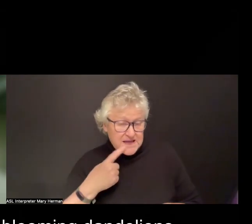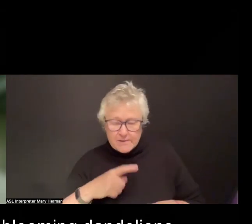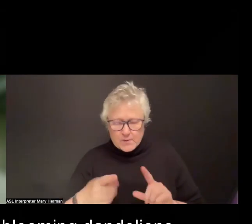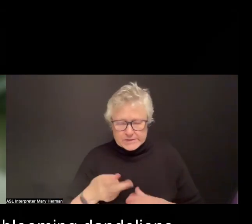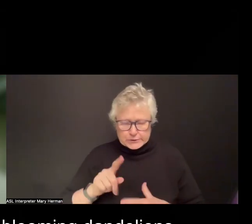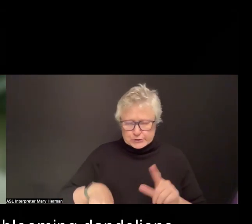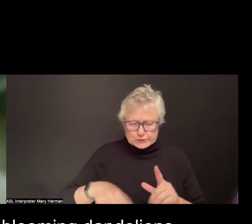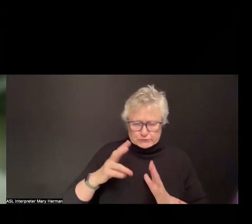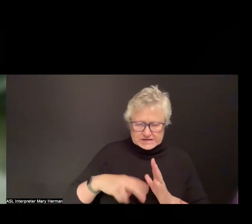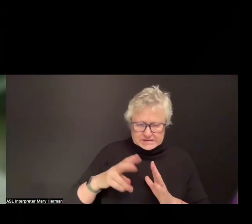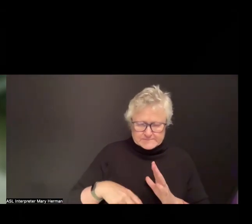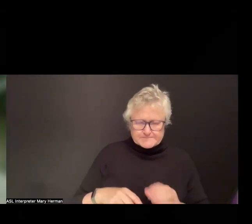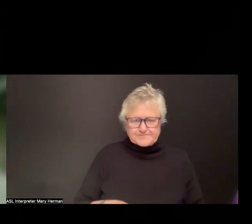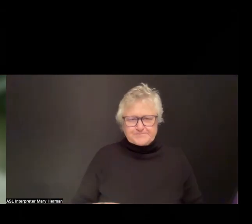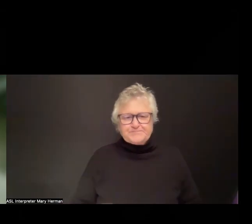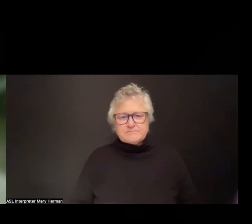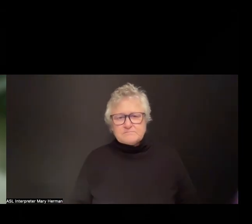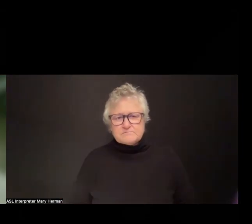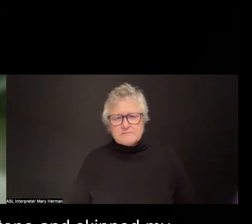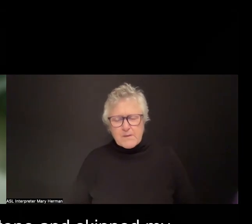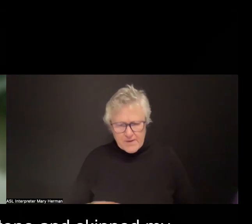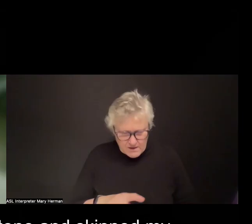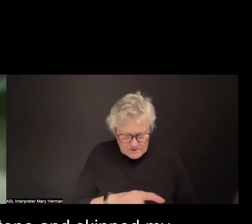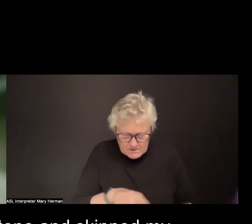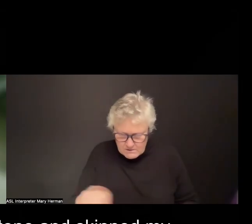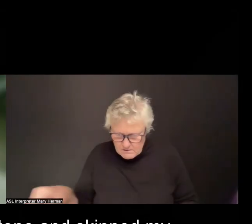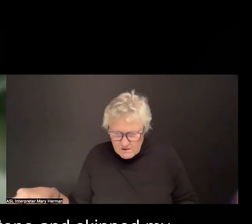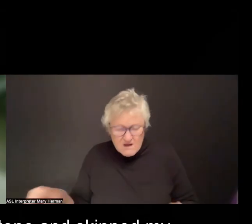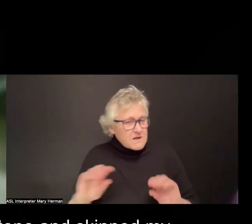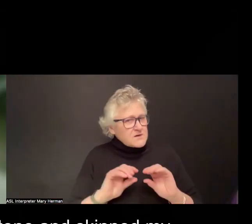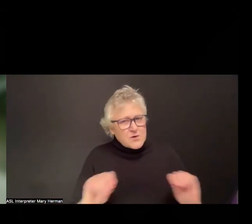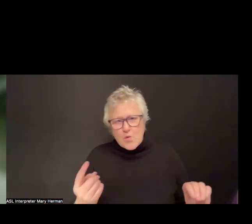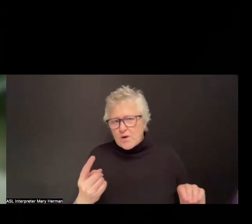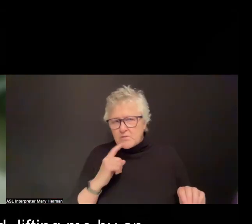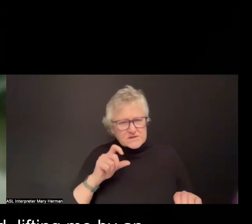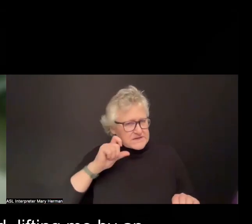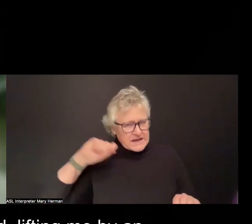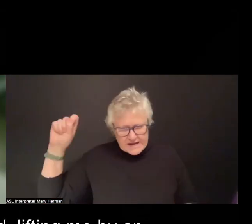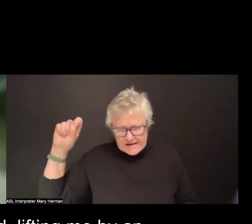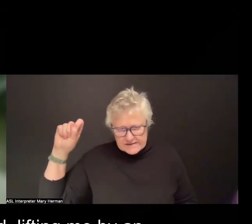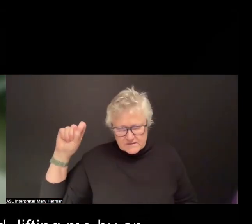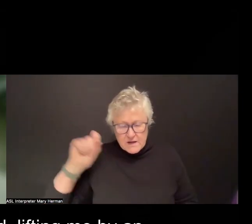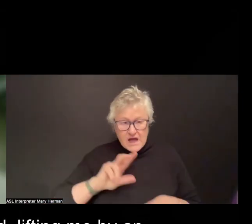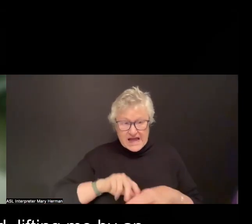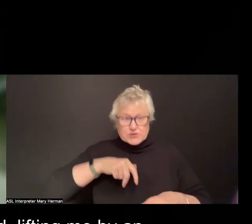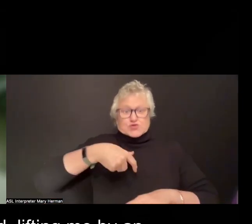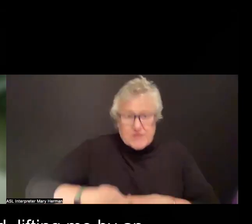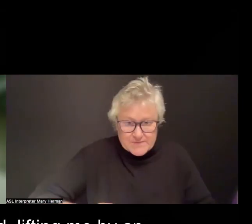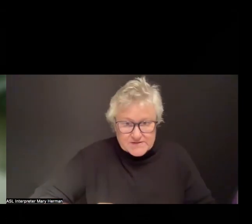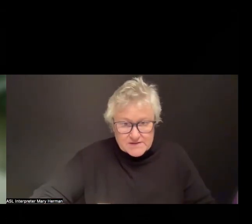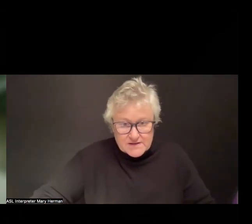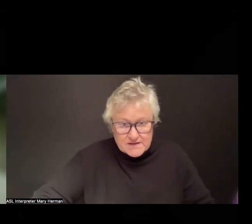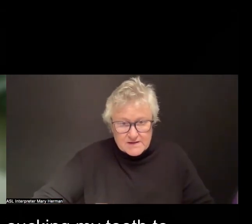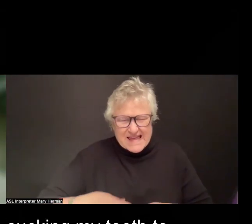brambles, not a hanged man amongst them. I tripped on a footstone and skinned my knee. "Hurry," Mary said, lifting me by an